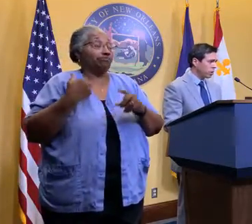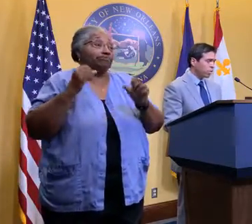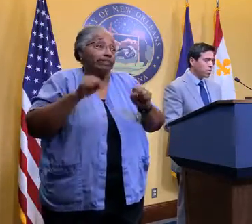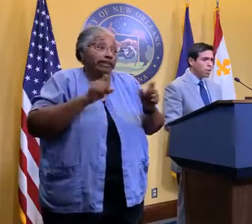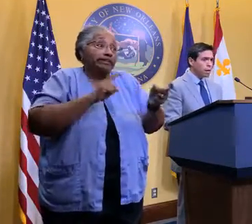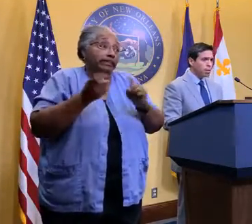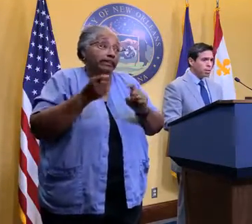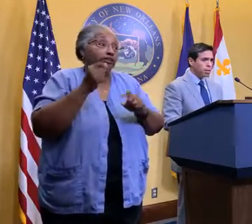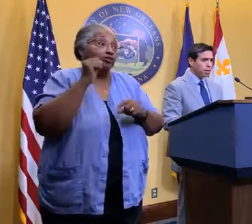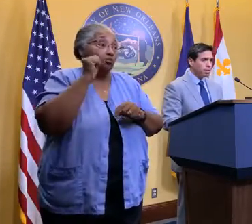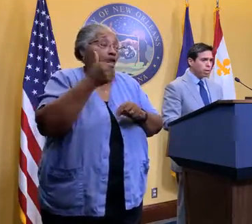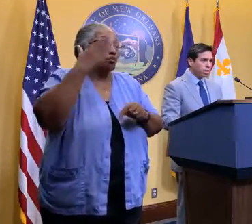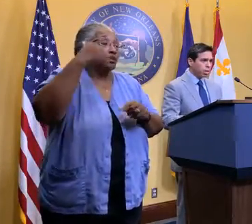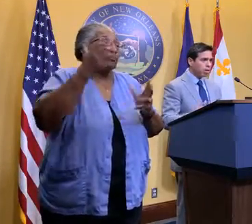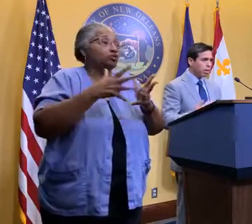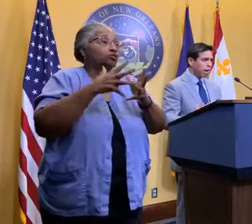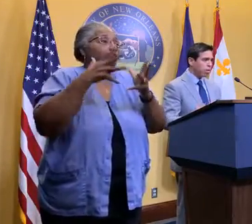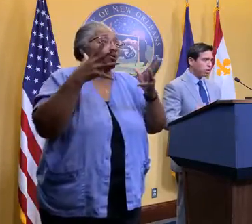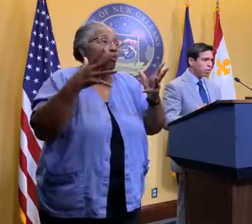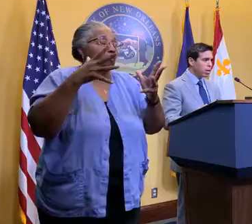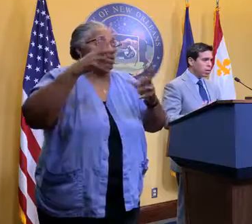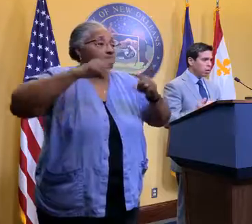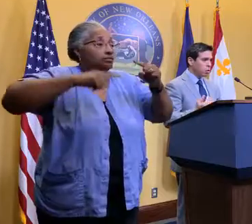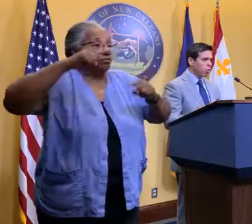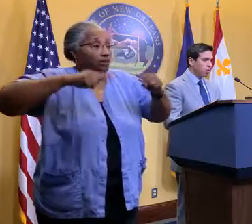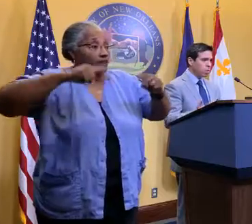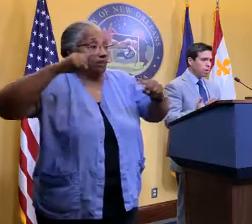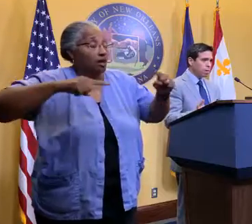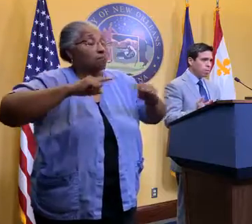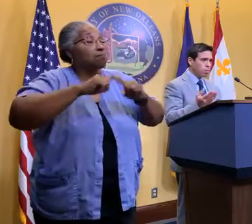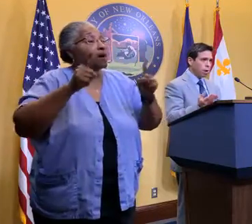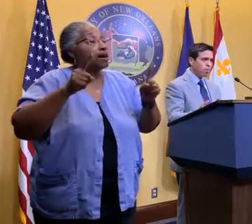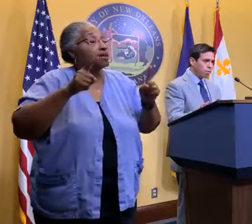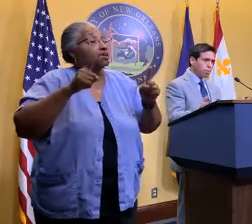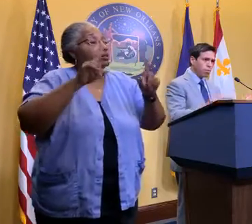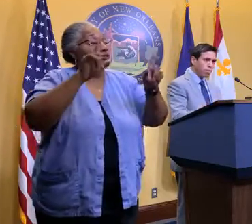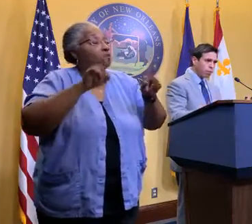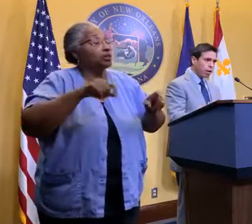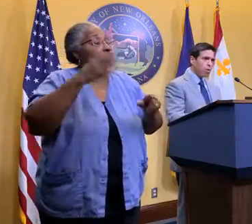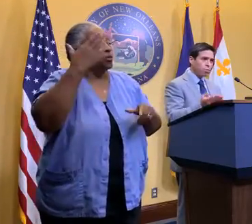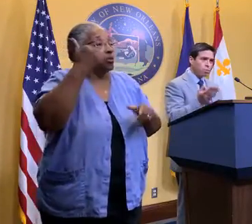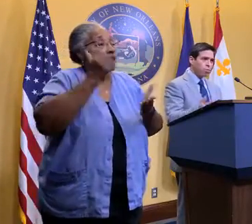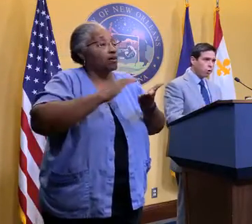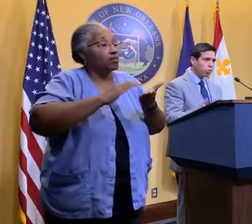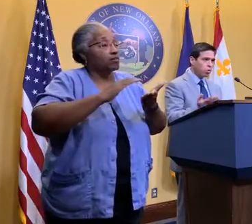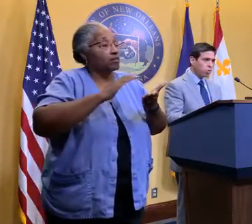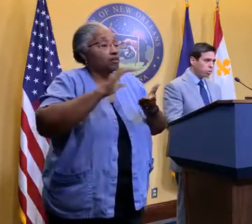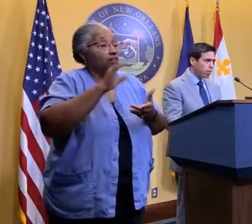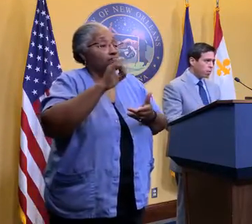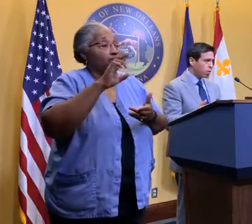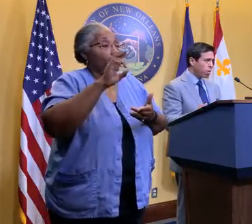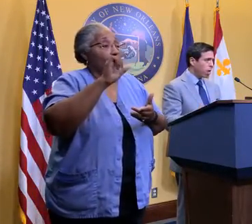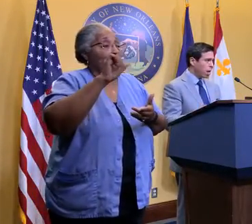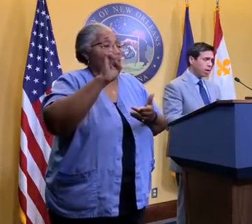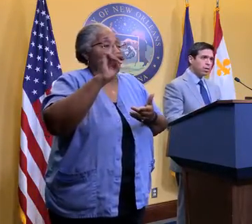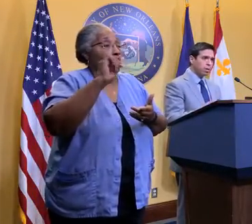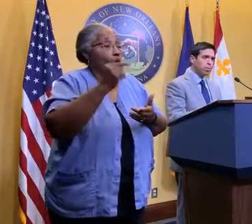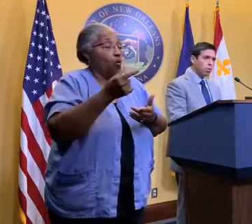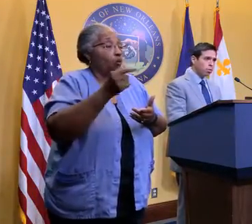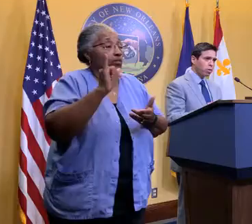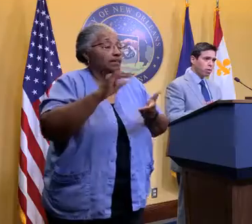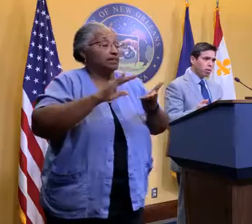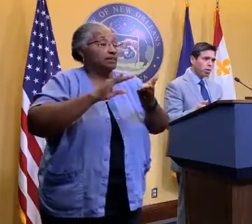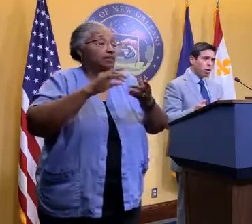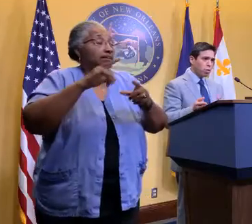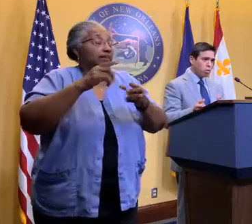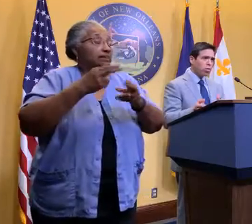dynamic and the fluidity of it, but it does allow us, the question may come, why furloughs versus layoffs, one's structural, one's temporary, and I think